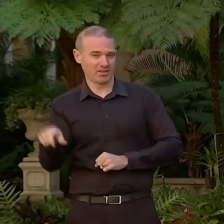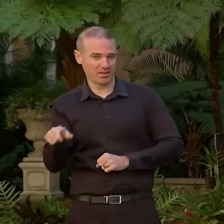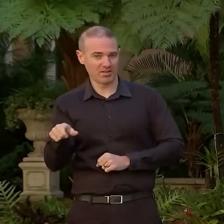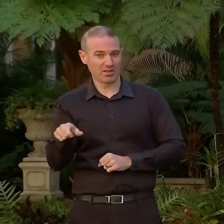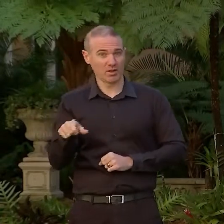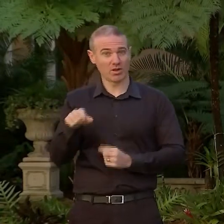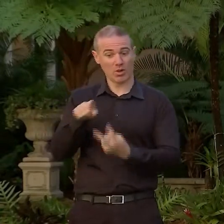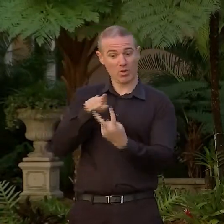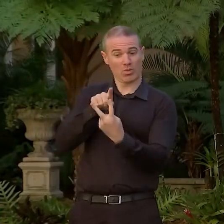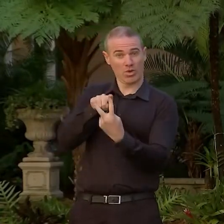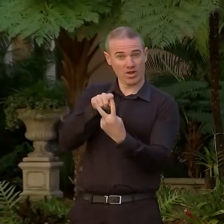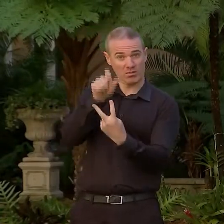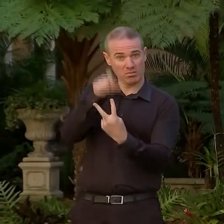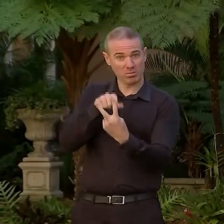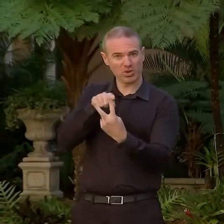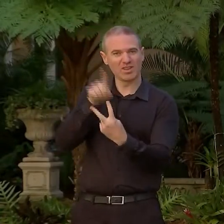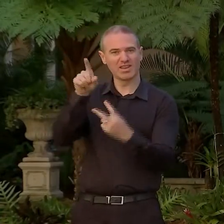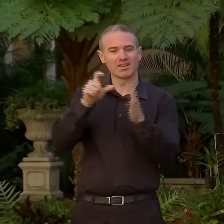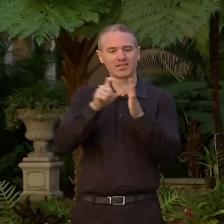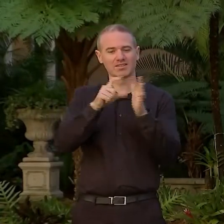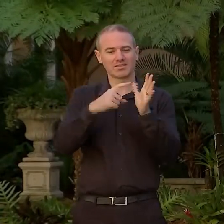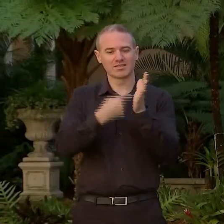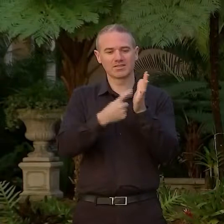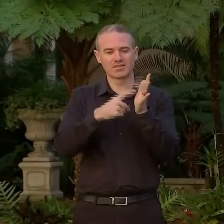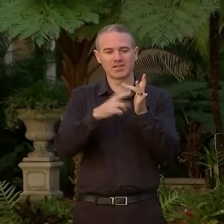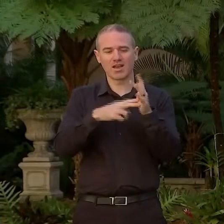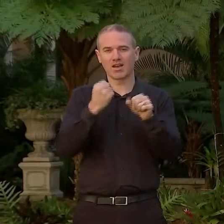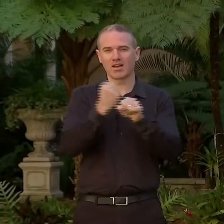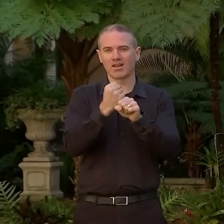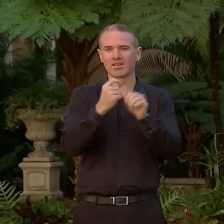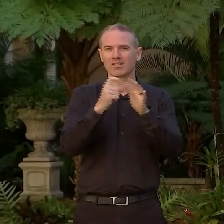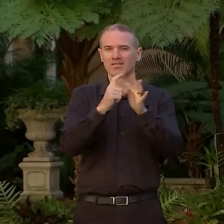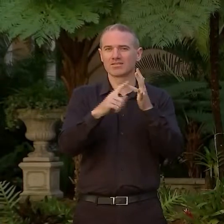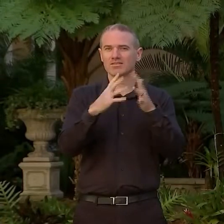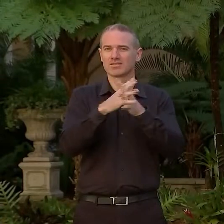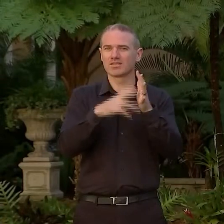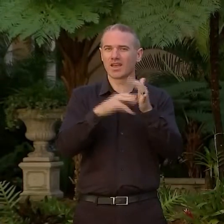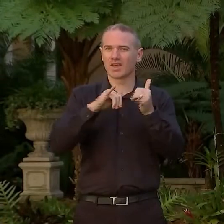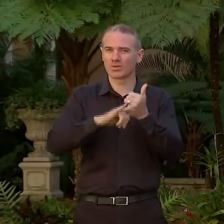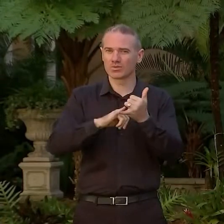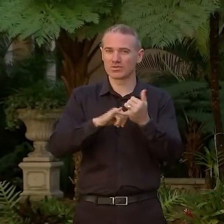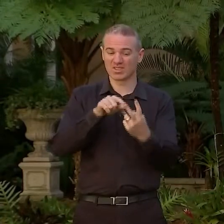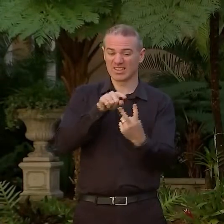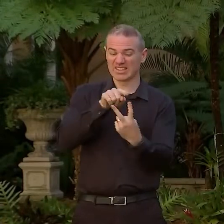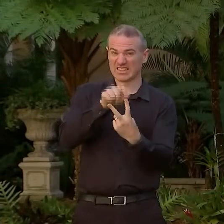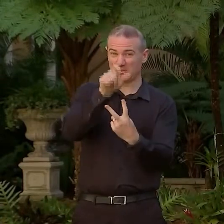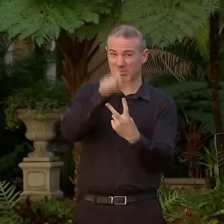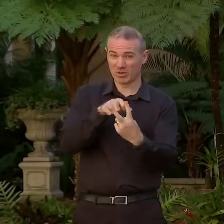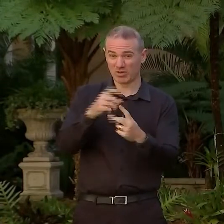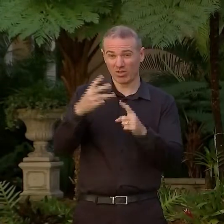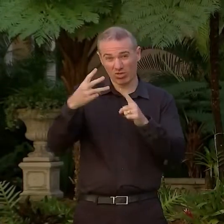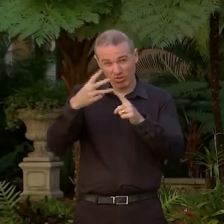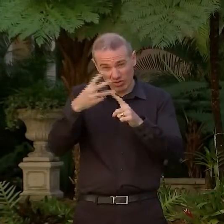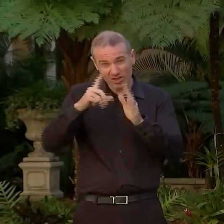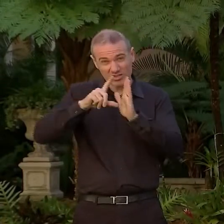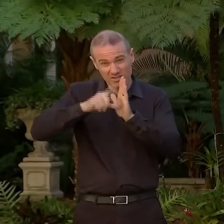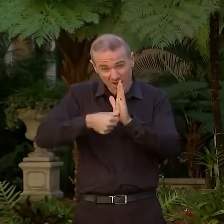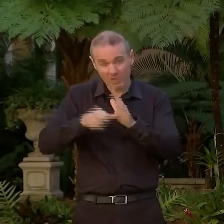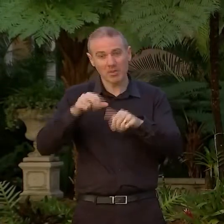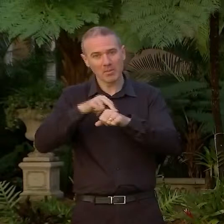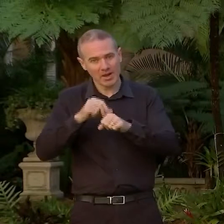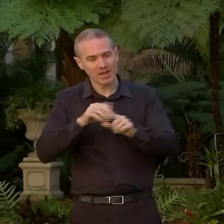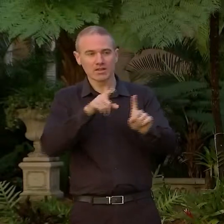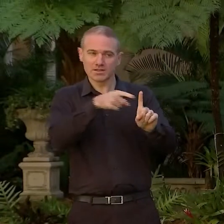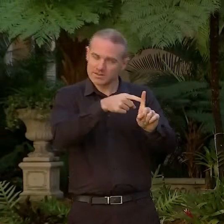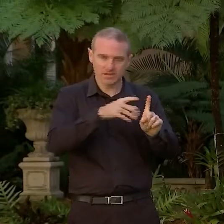in Darling Downs district who on 3 occasions had been intercepted by police and continued to break the